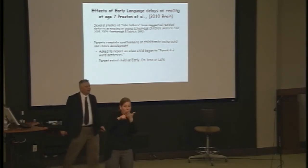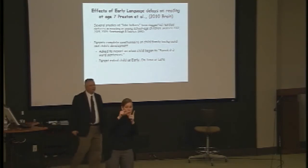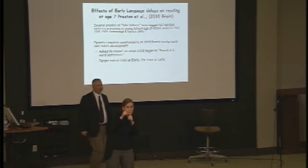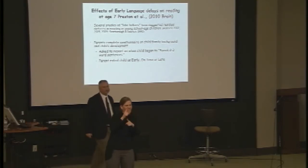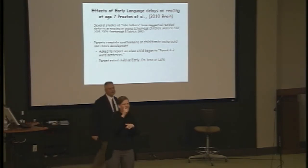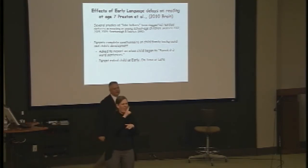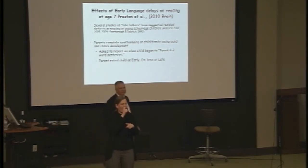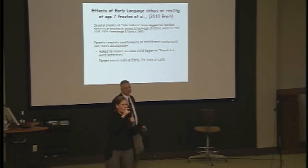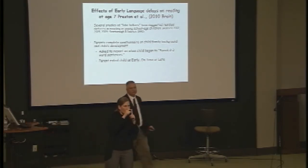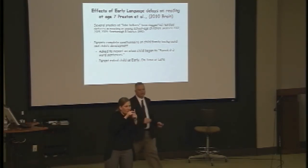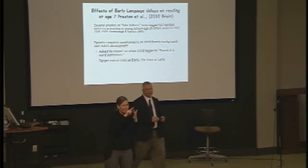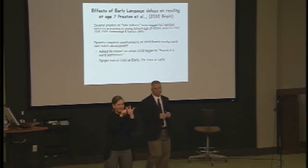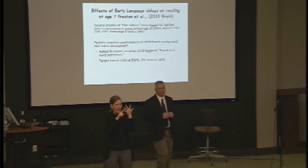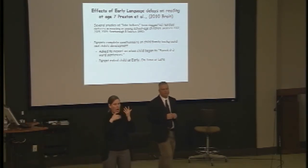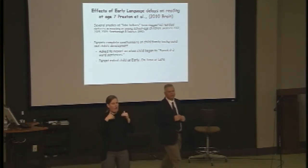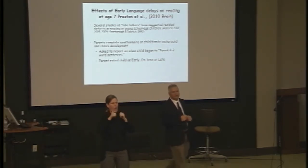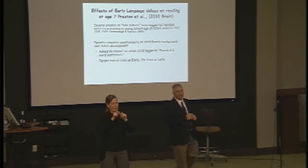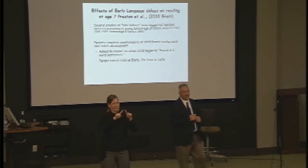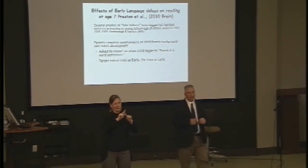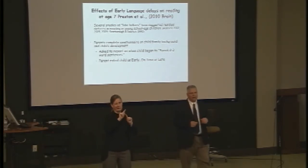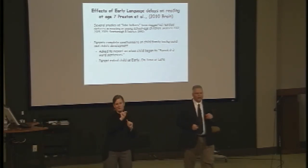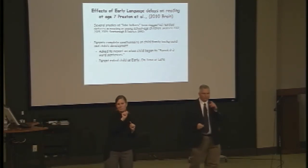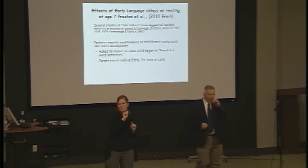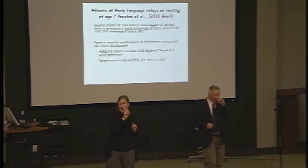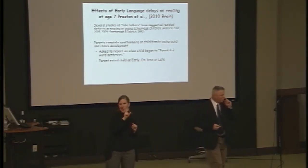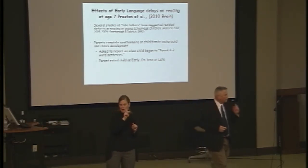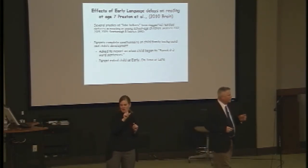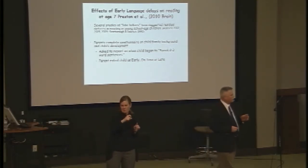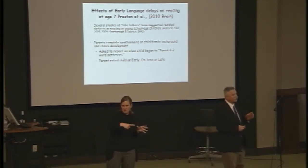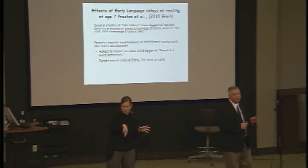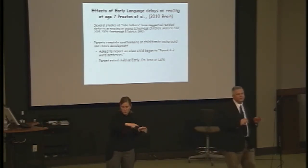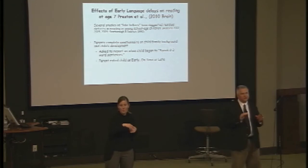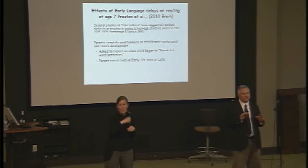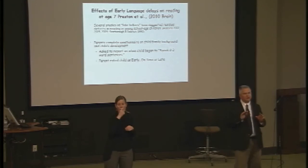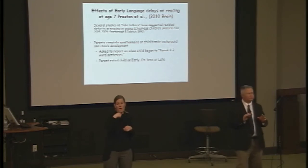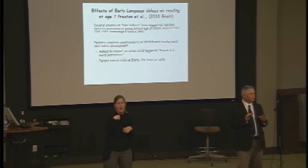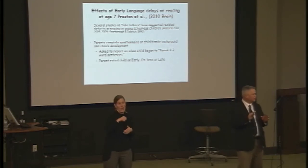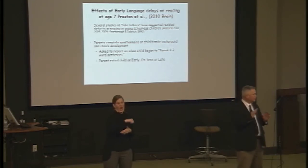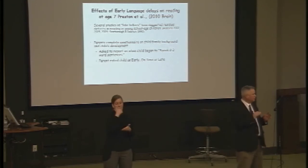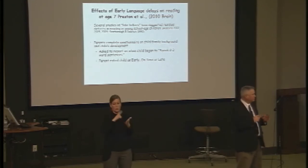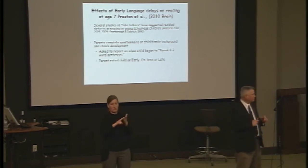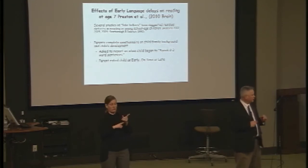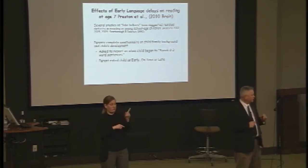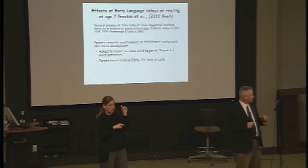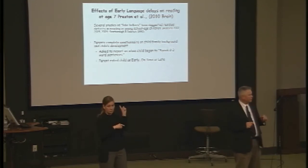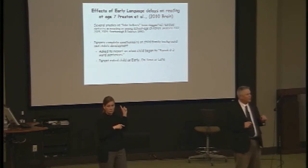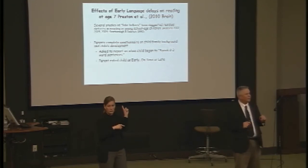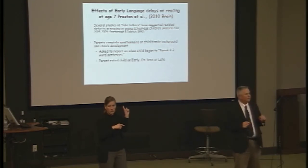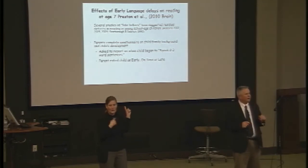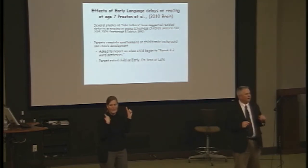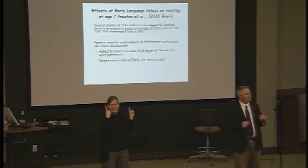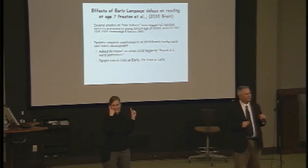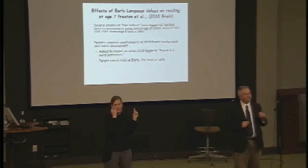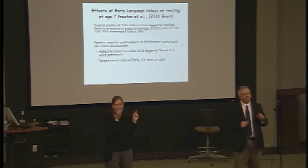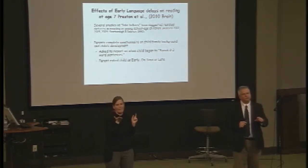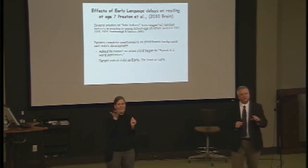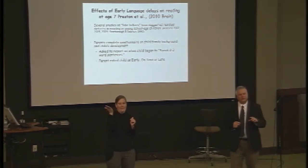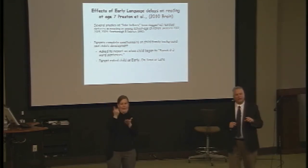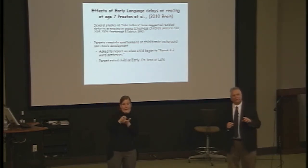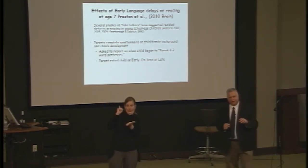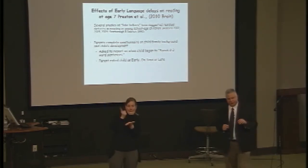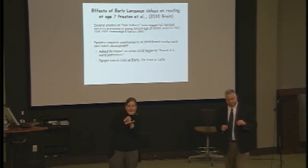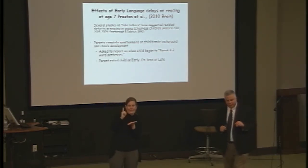This is a paper I sent last week. And so I'm not going to go into it in detail because I do want to just finish one last thing. But